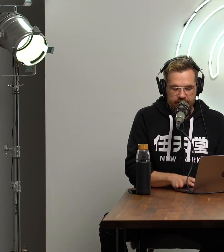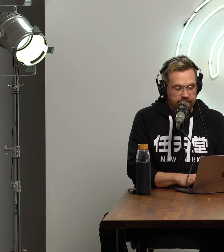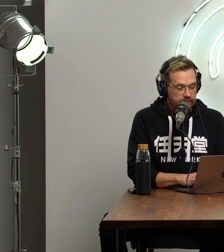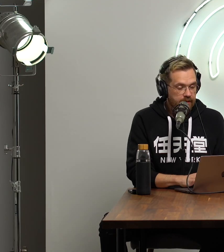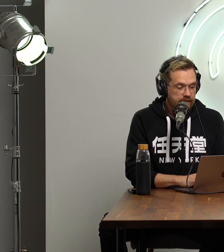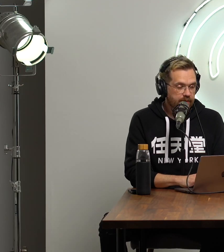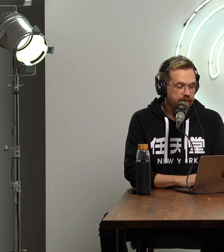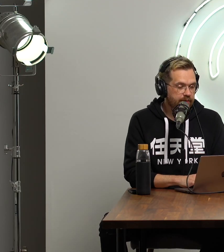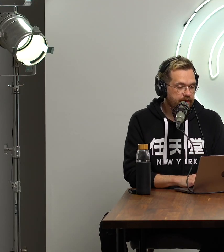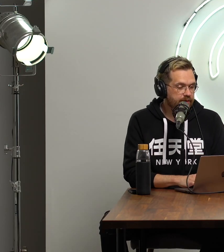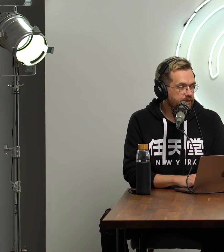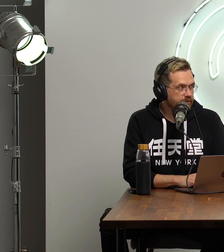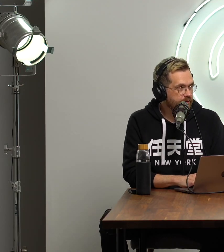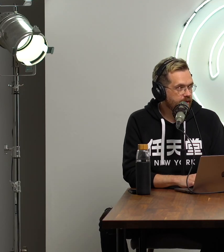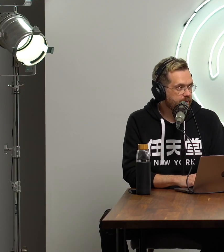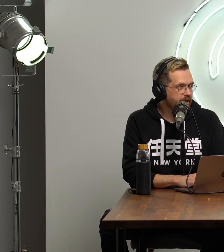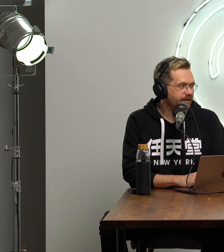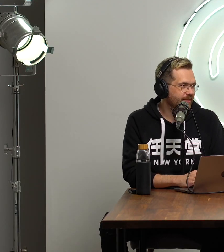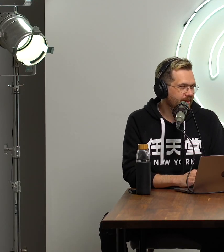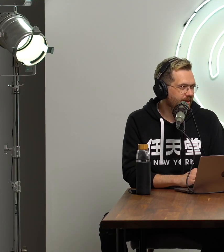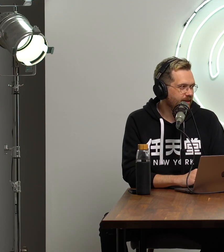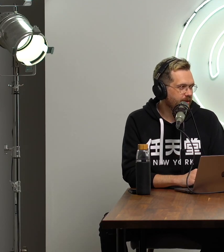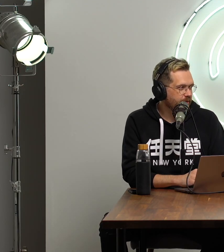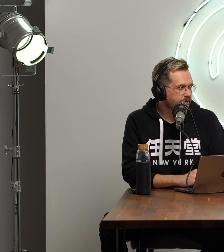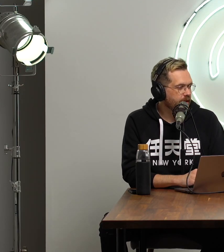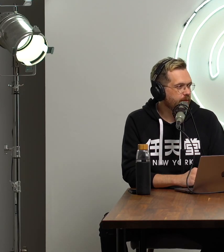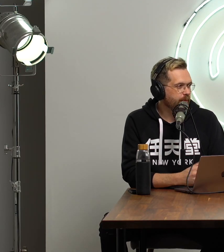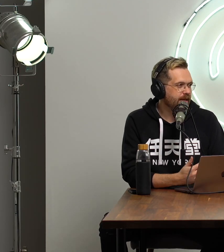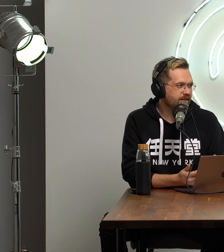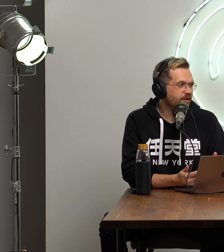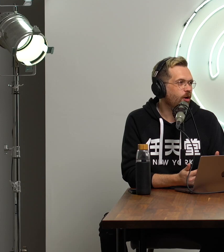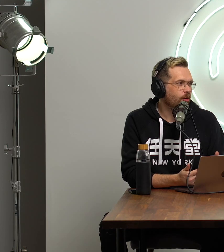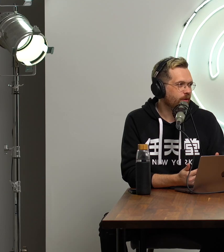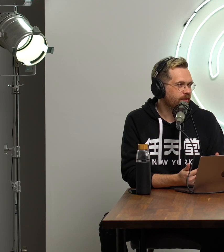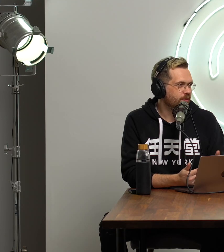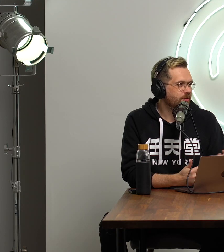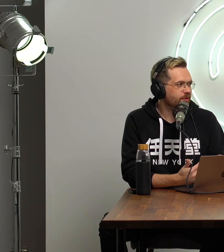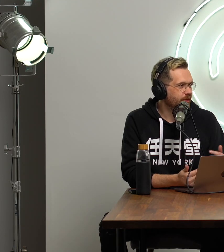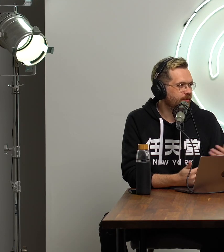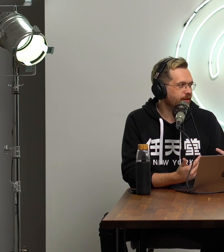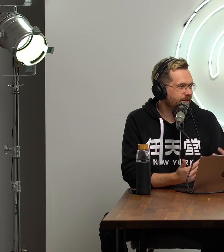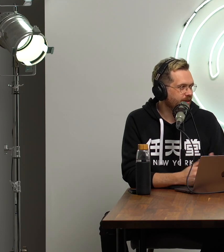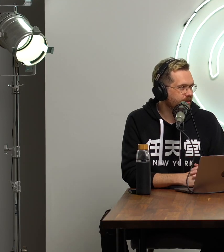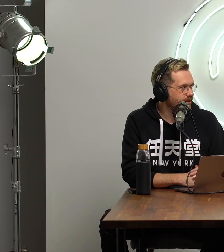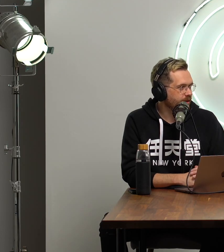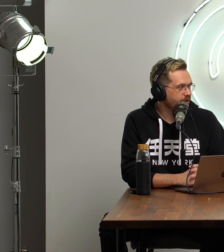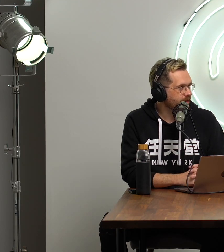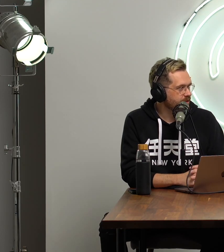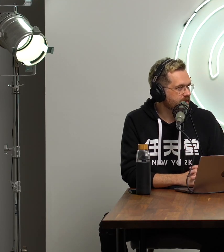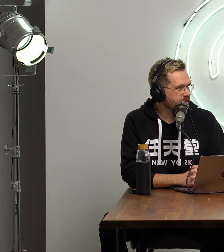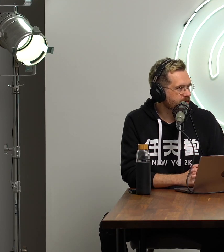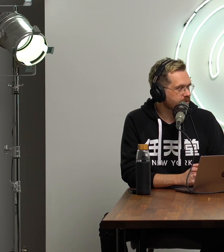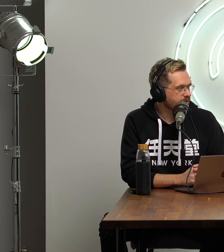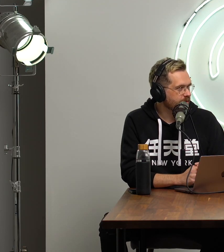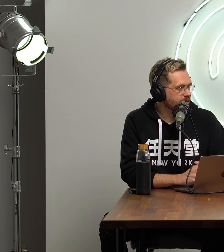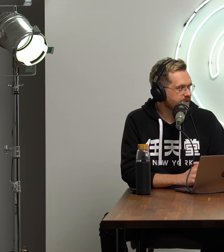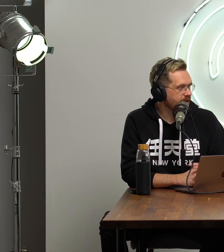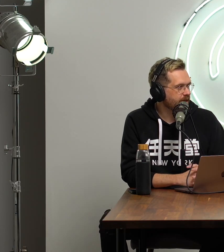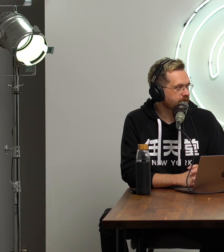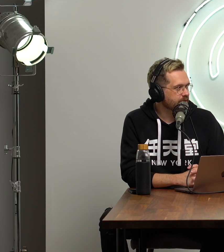that's what i wanted to know i mean i like we're passing in the hallway though so don't give me like actually all the details yeah it's like how you doing